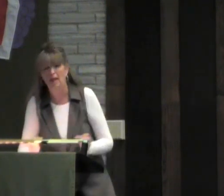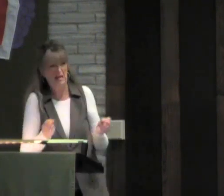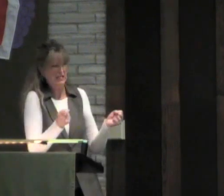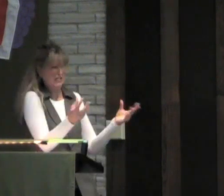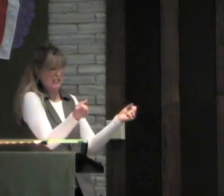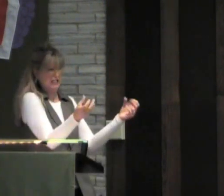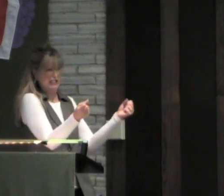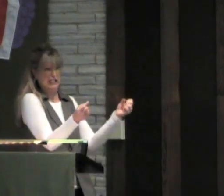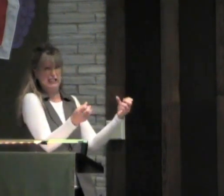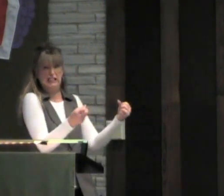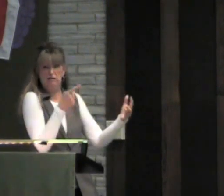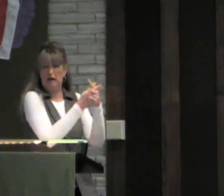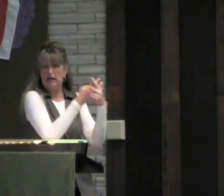wow.